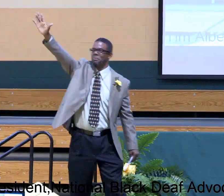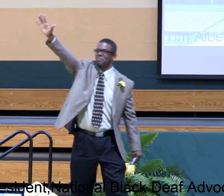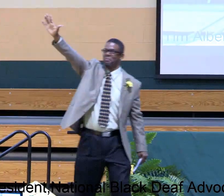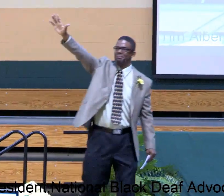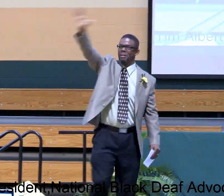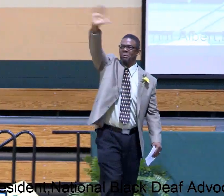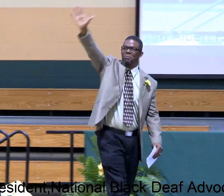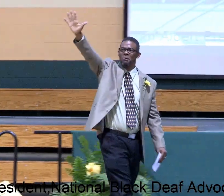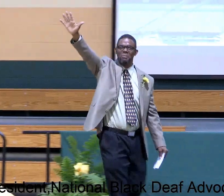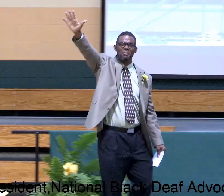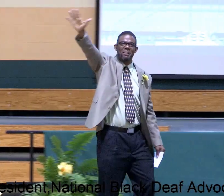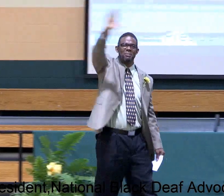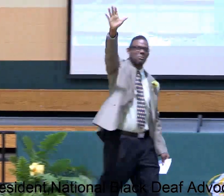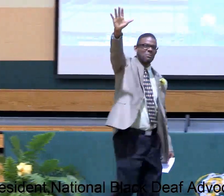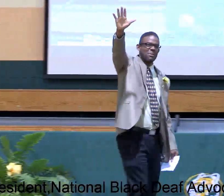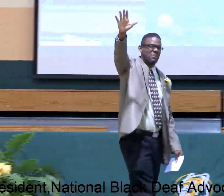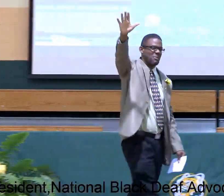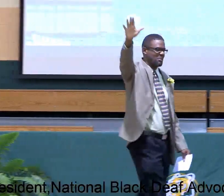Hello, everyone.